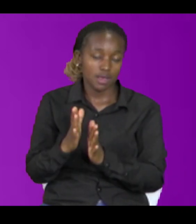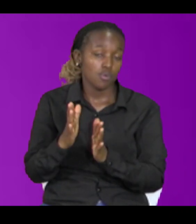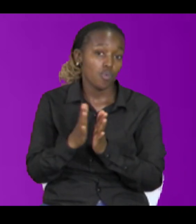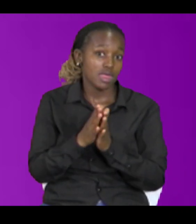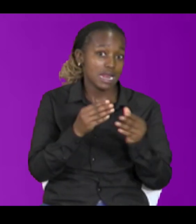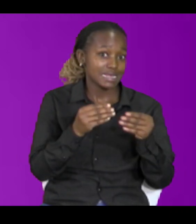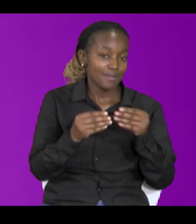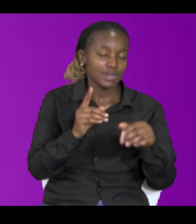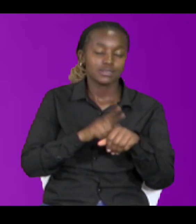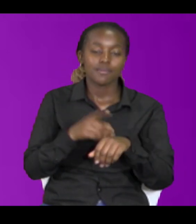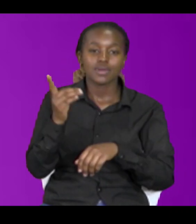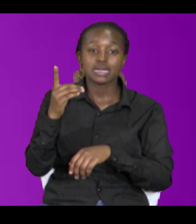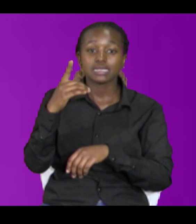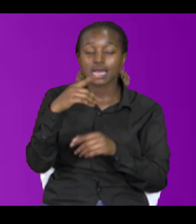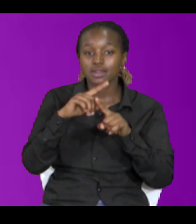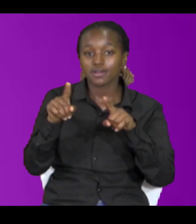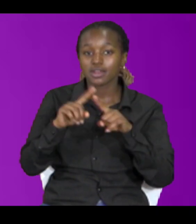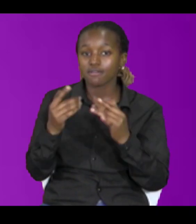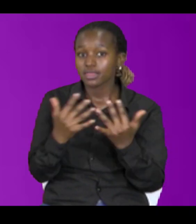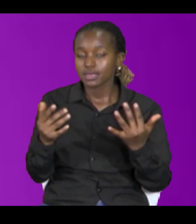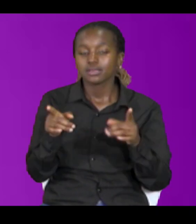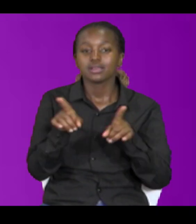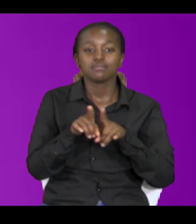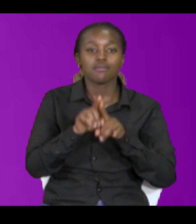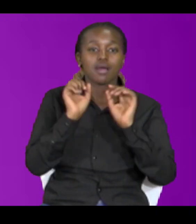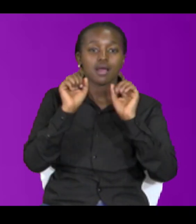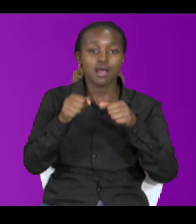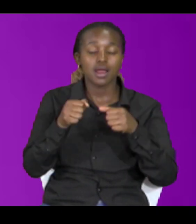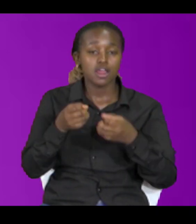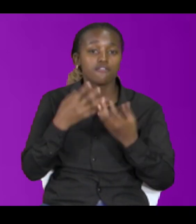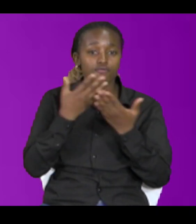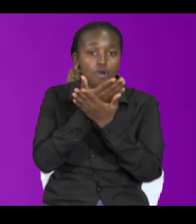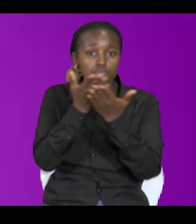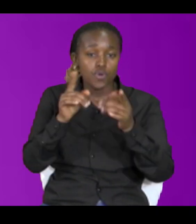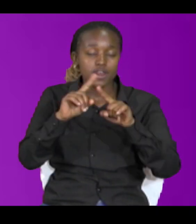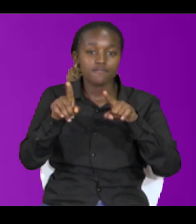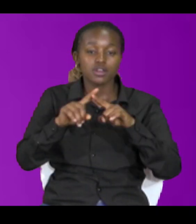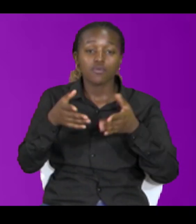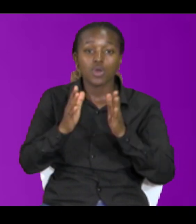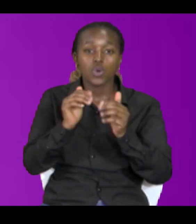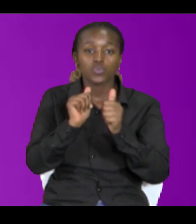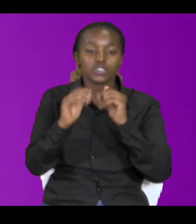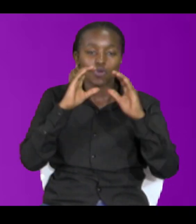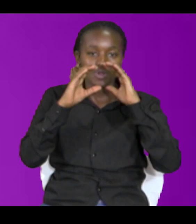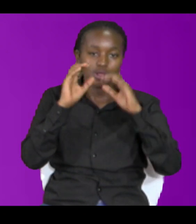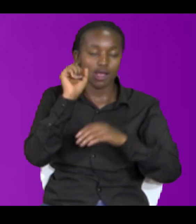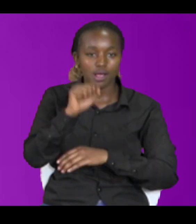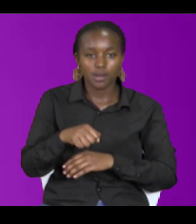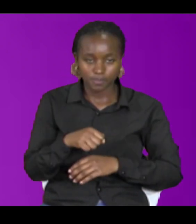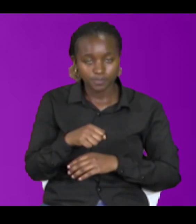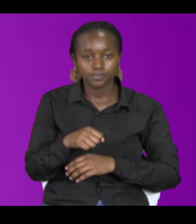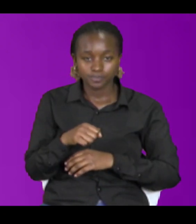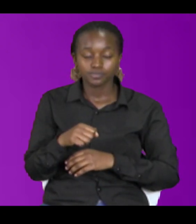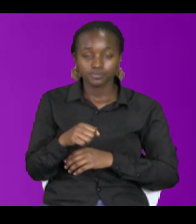process and providing multiple ways to communicate. So